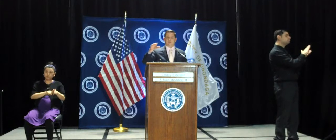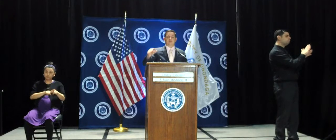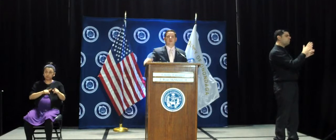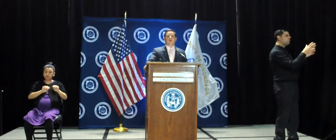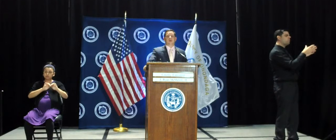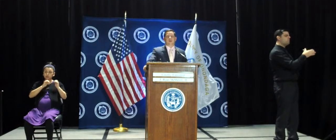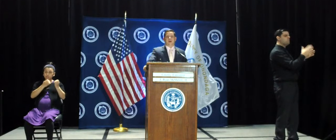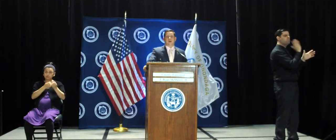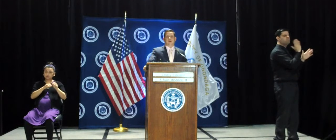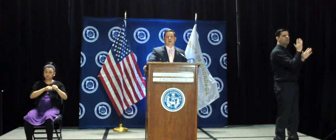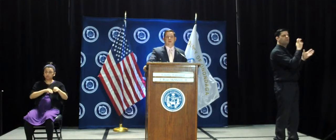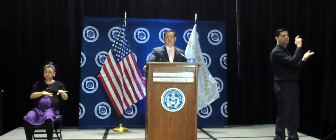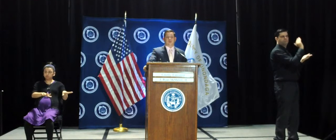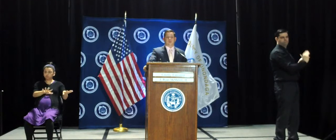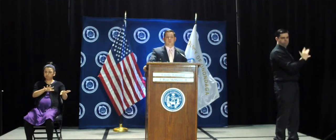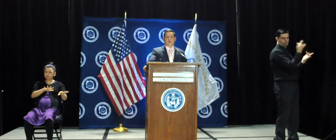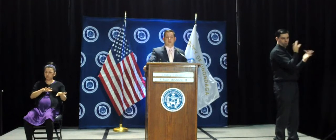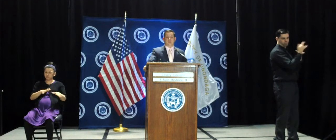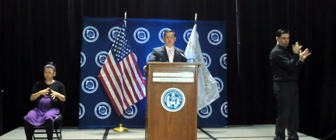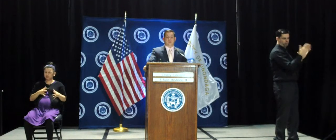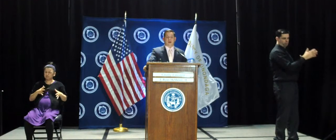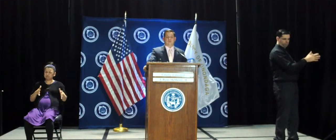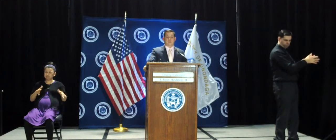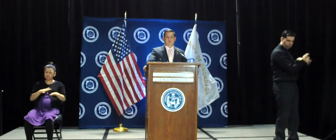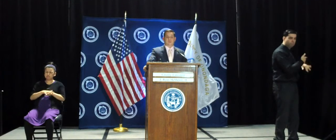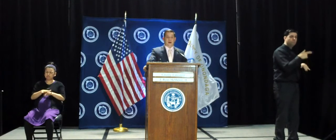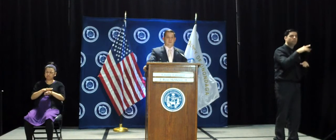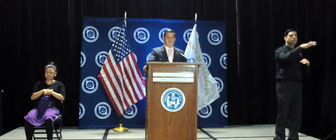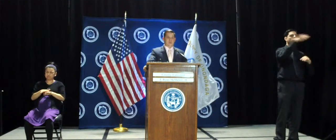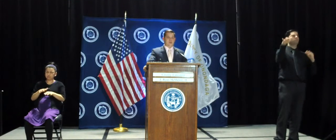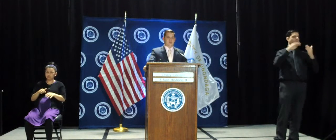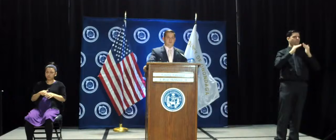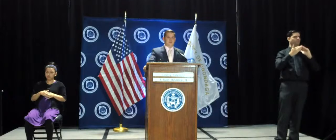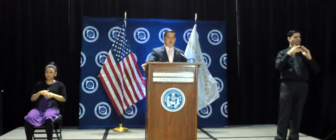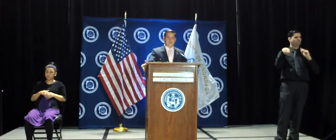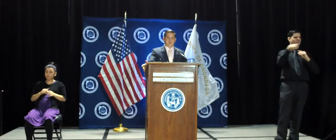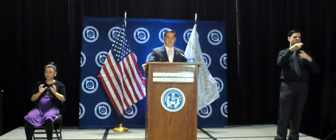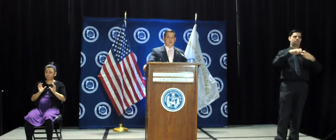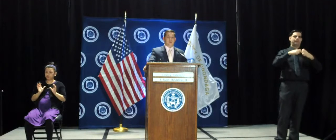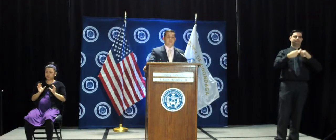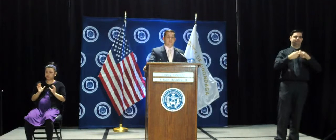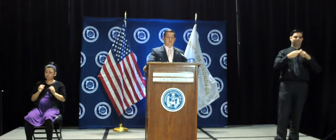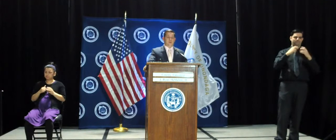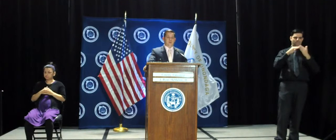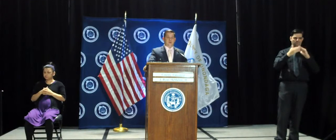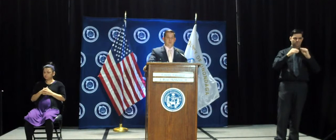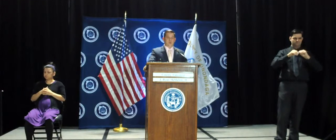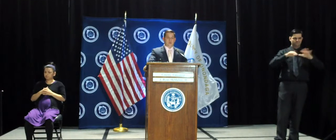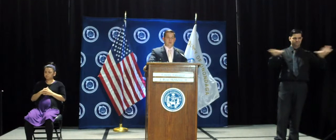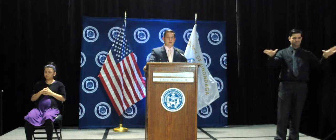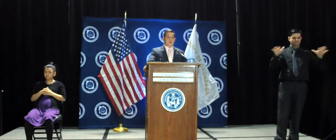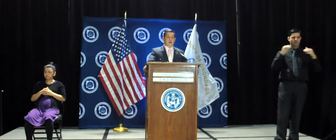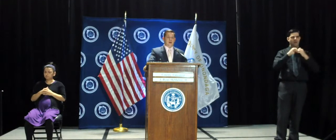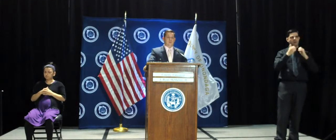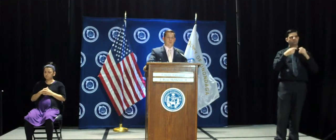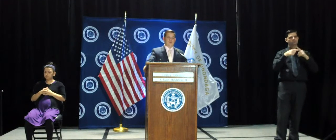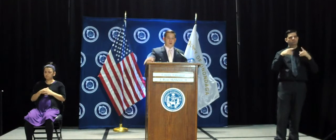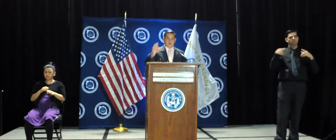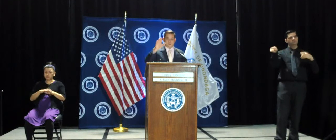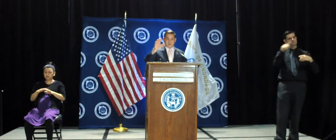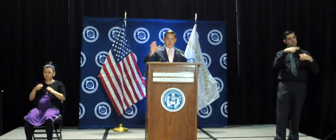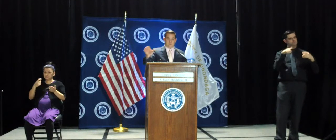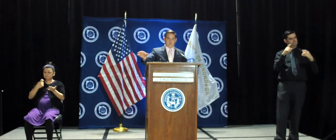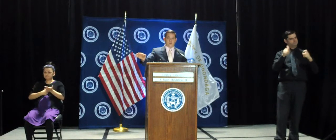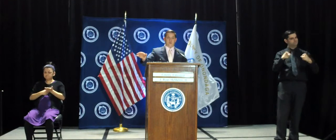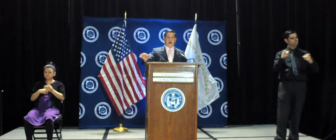getting there. And then through the mitigation efforts and the modification of behavior from everybody in the community, we'll